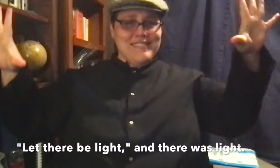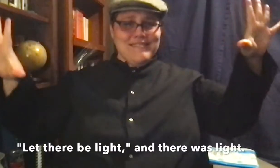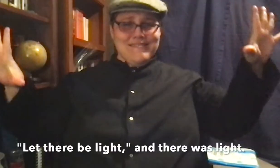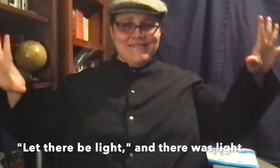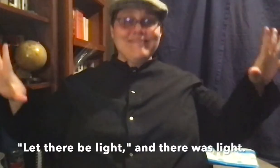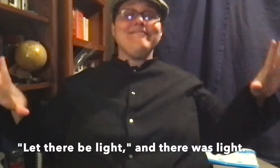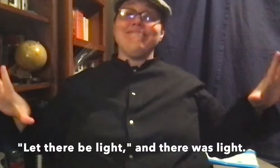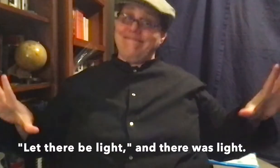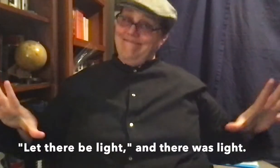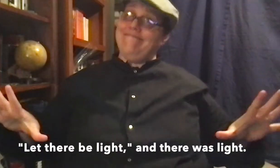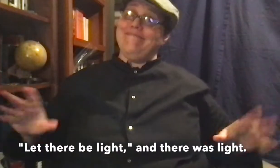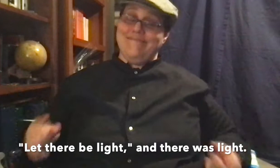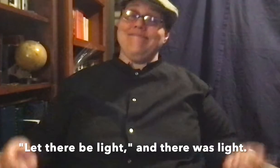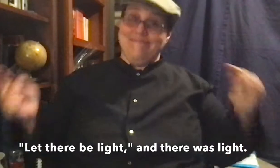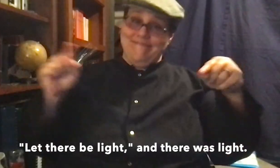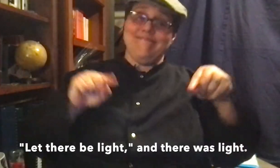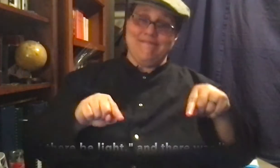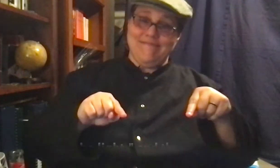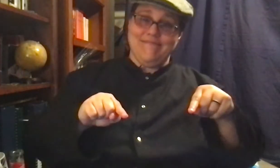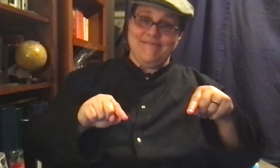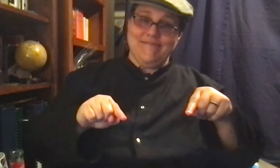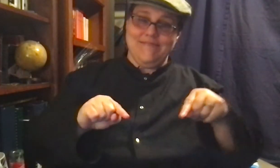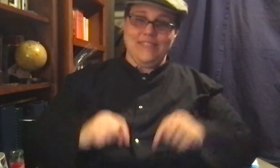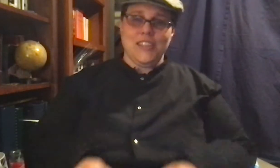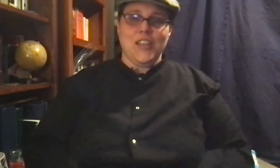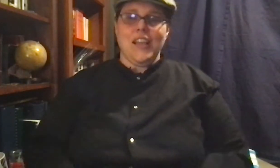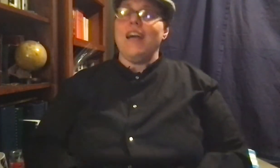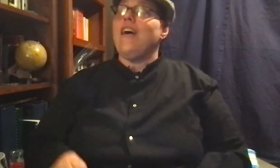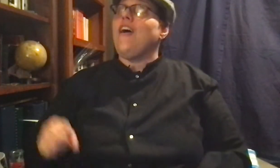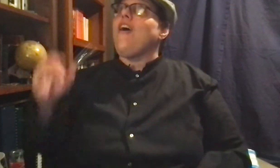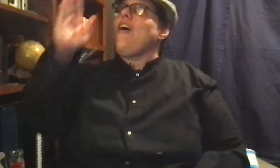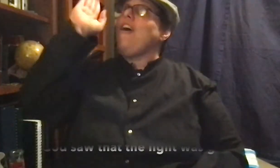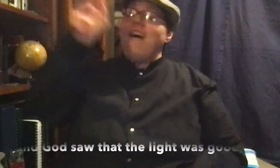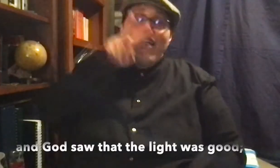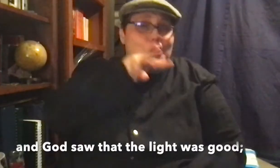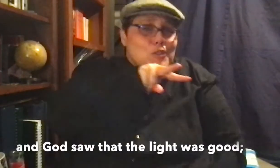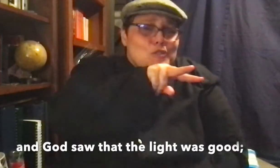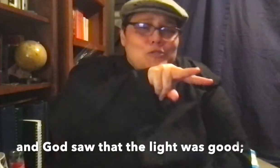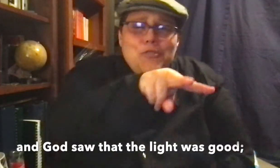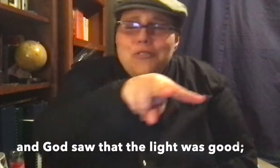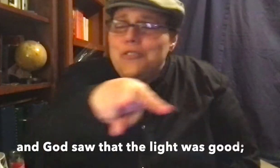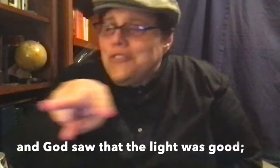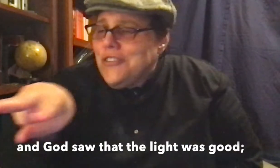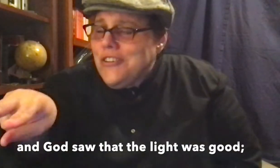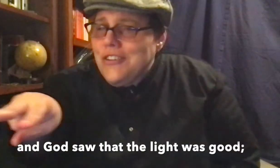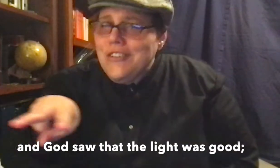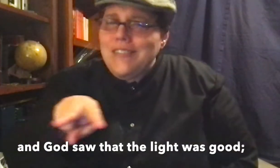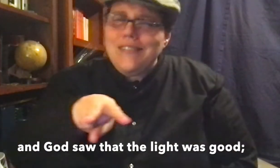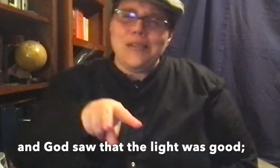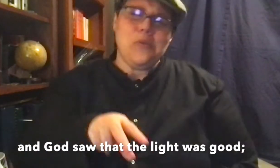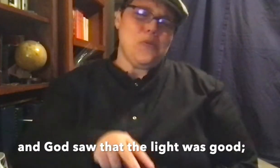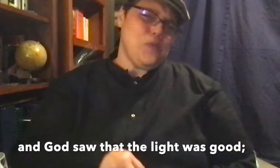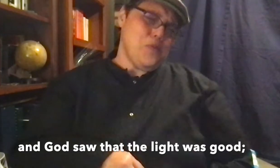light." And there was light. And God saw that the light was good.